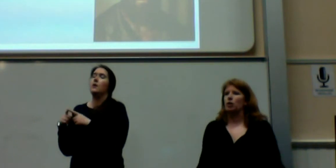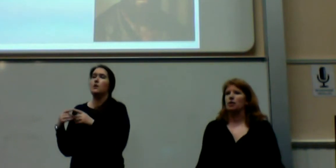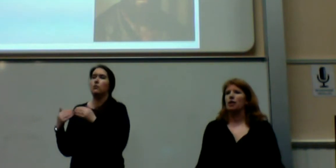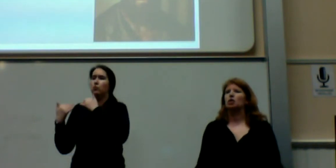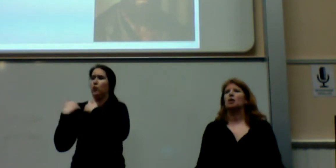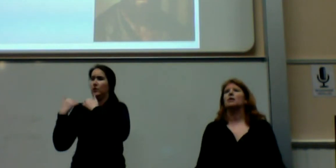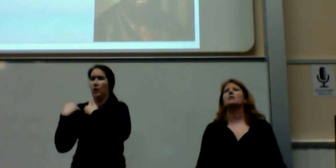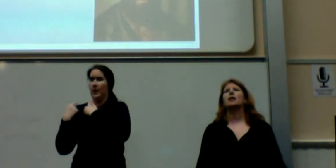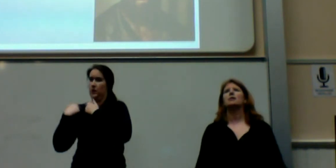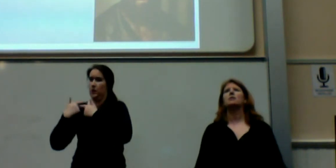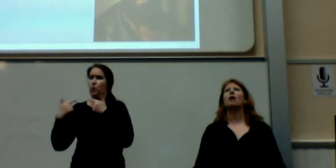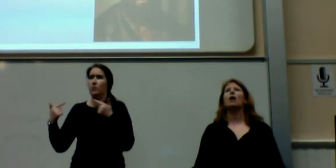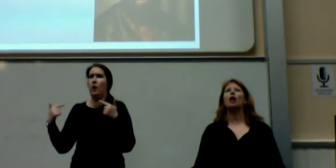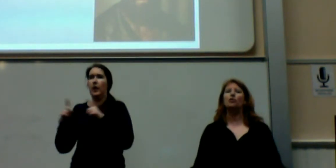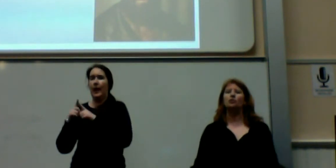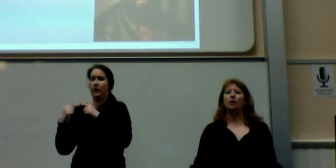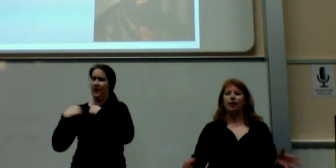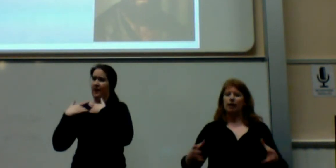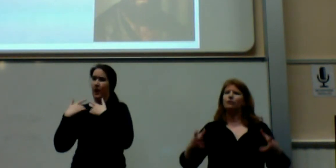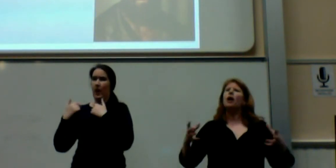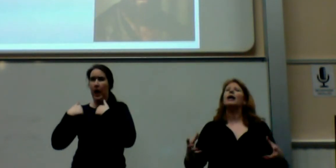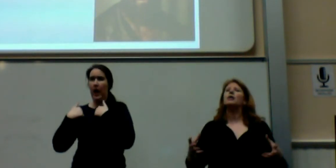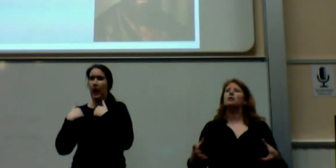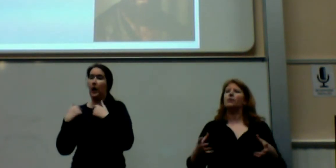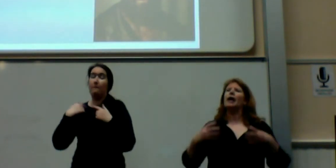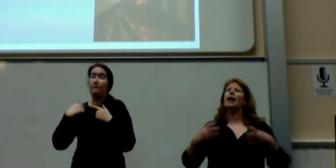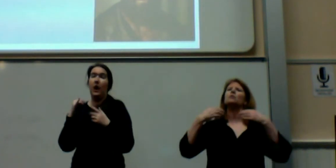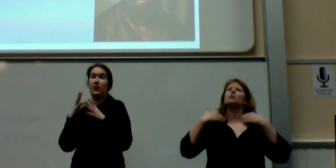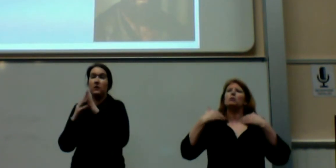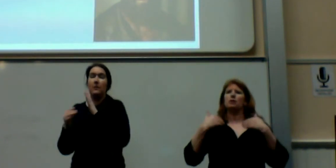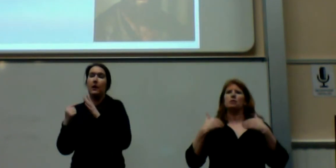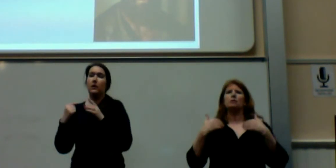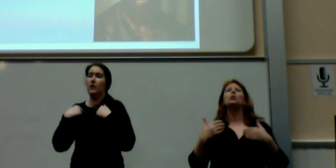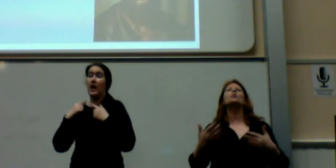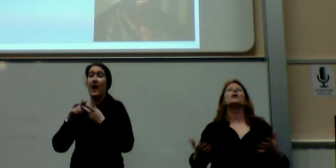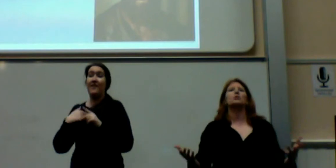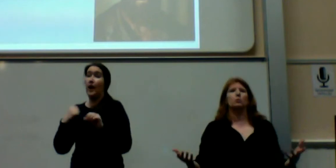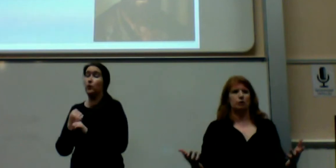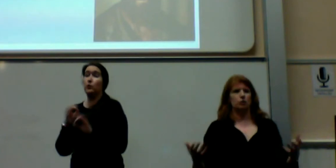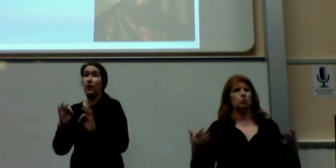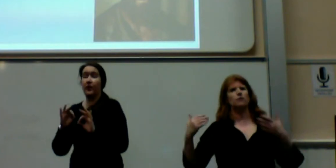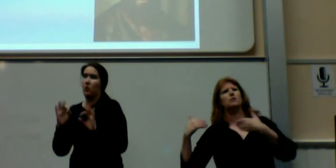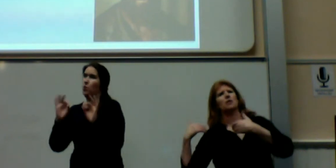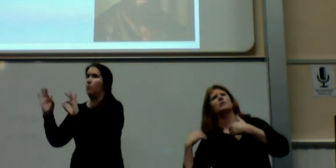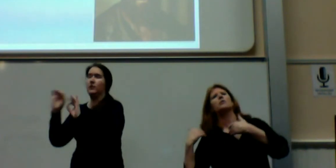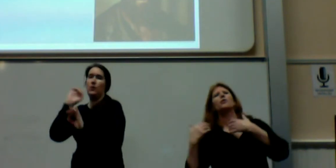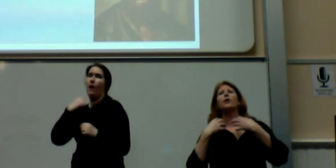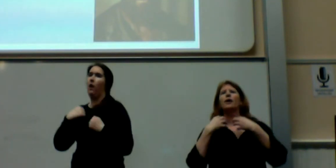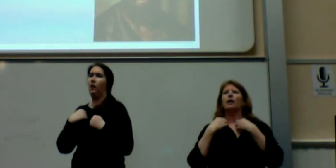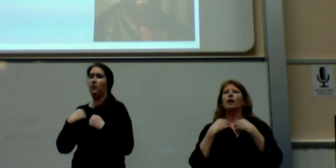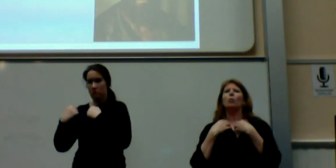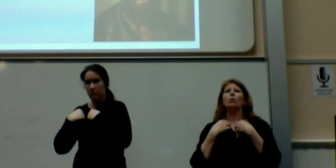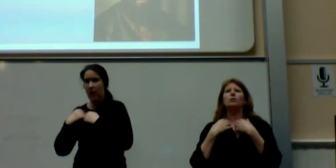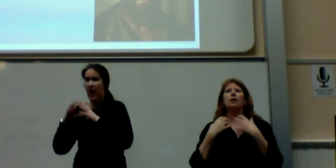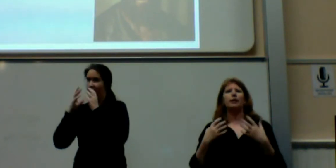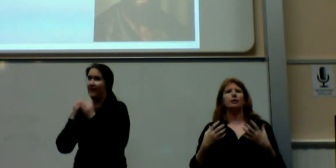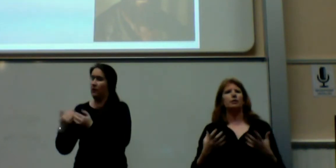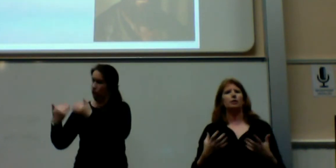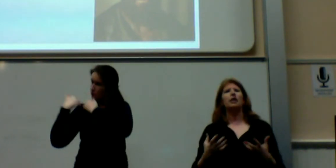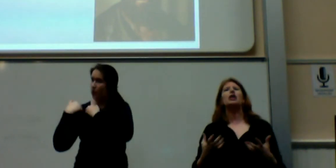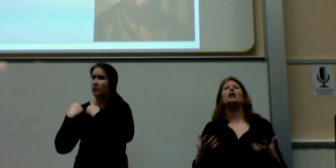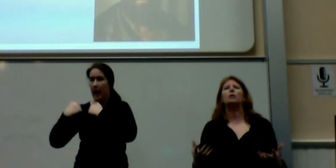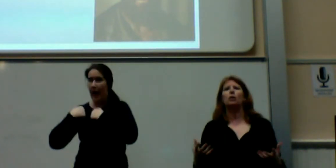responsibility orientation, this sense of if I don't do it, who else will? Sort of this sense of almost